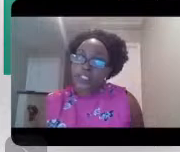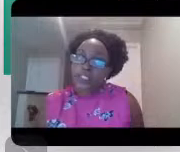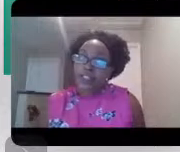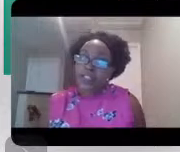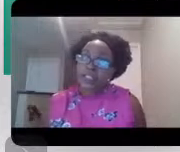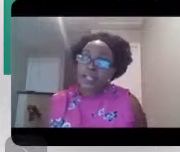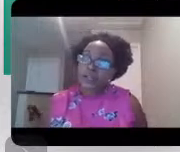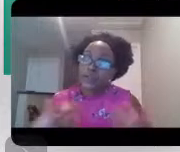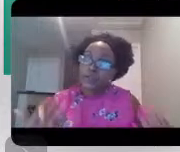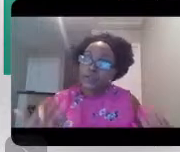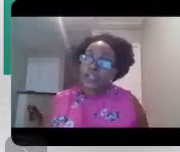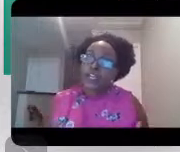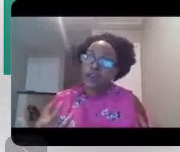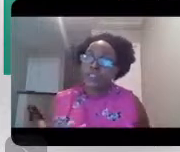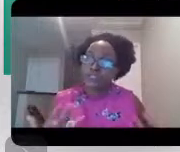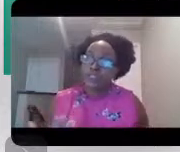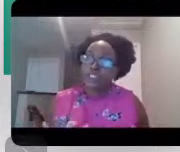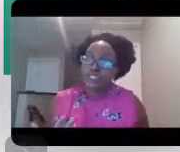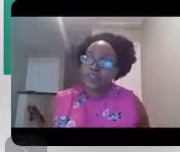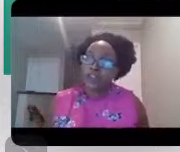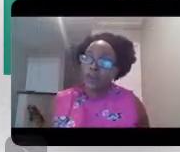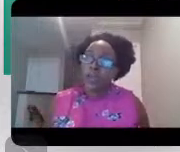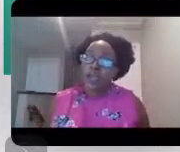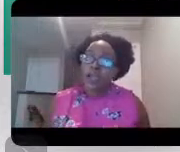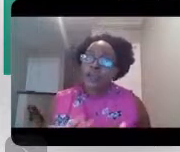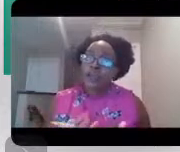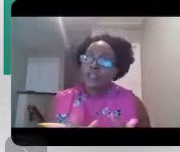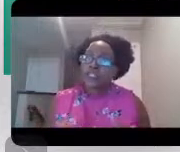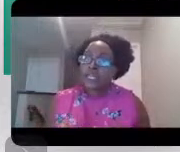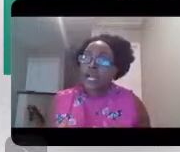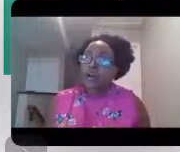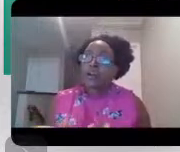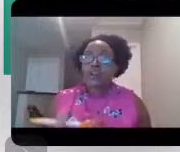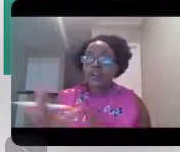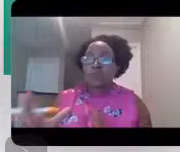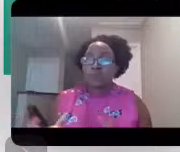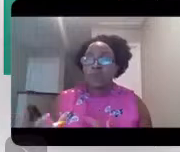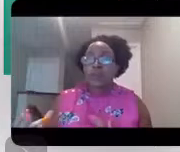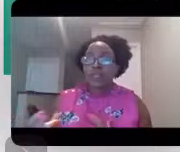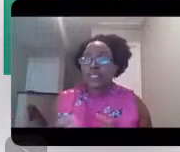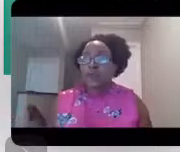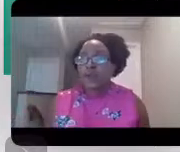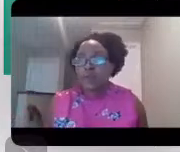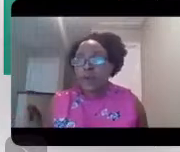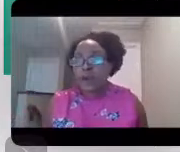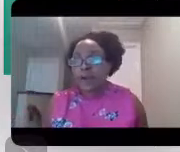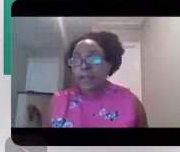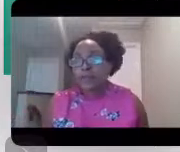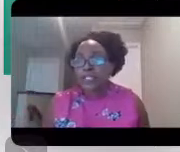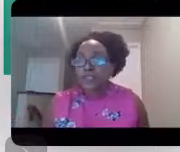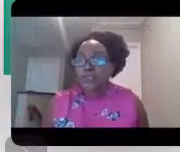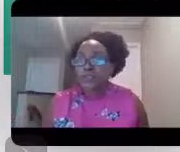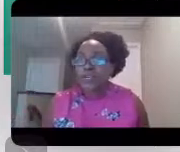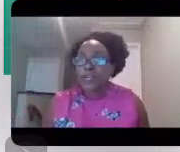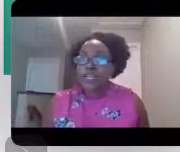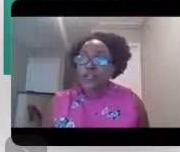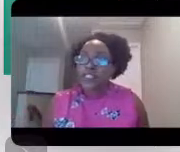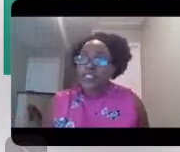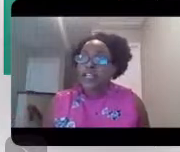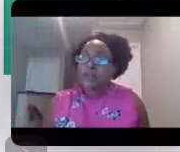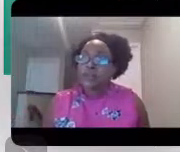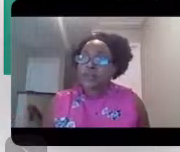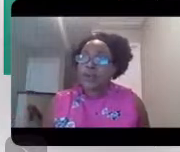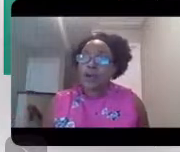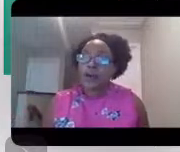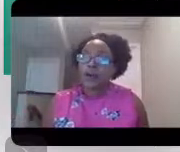these are things that we can help the students develop. And you can see how even parents at home, can do, the